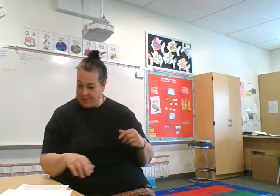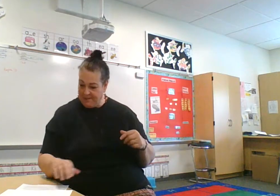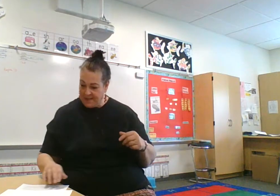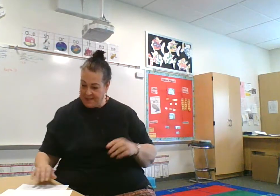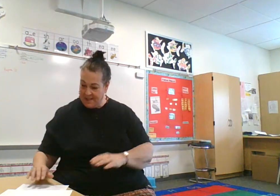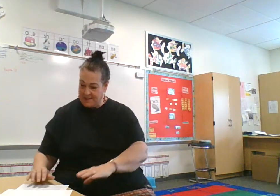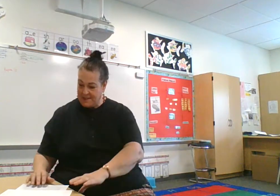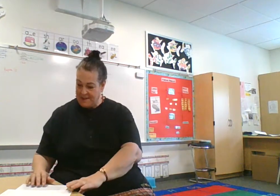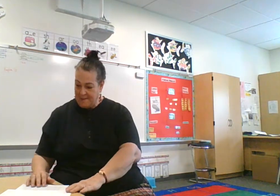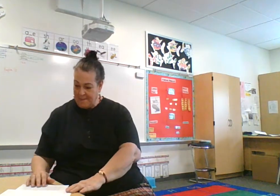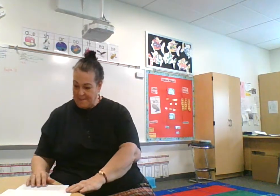previous lists.